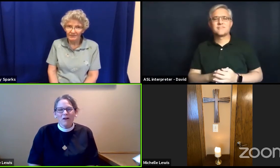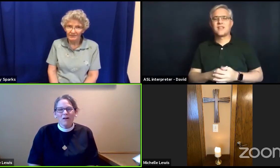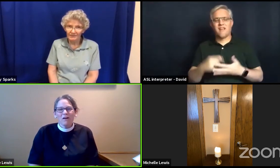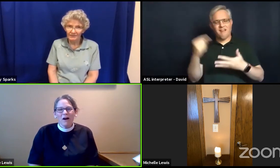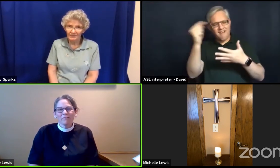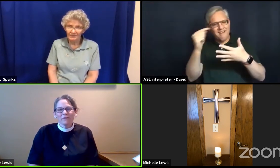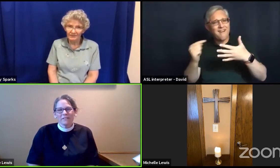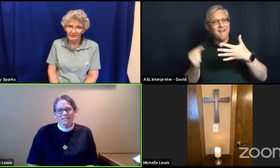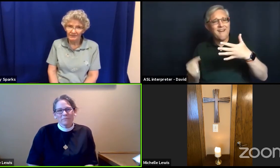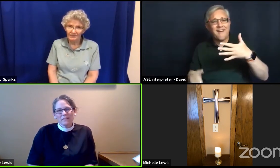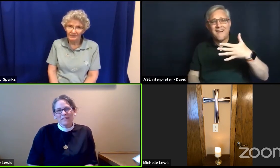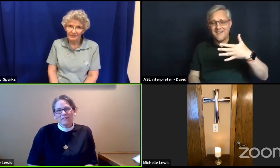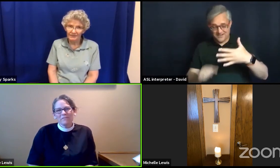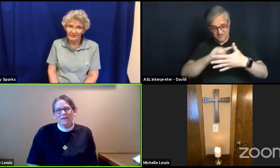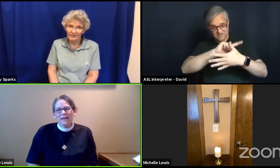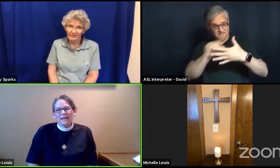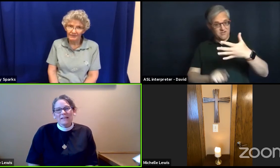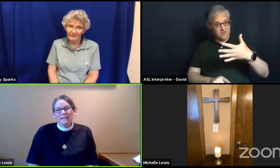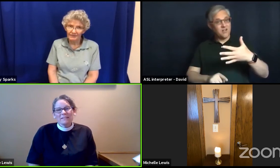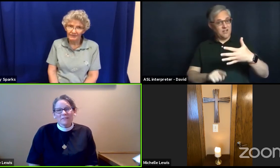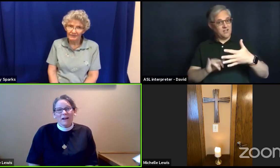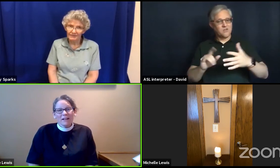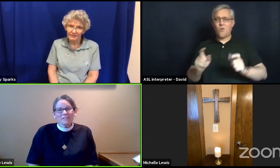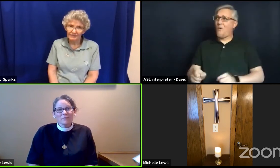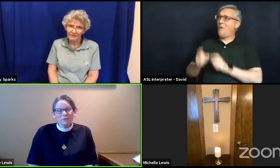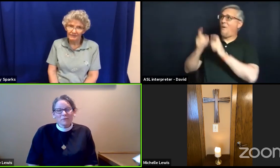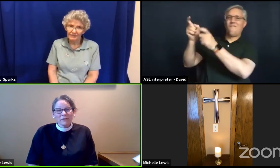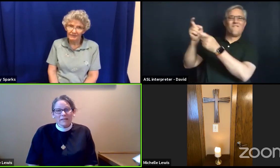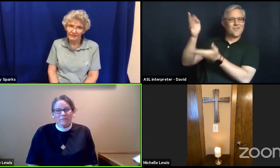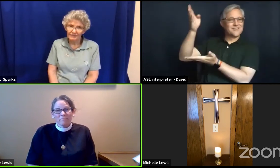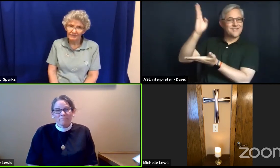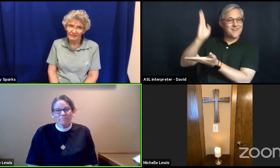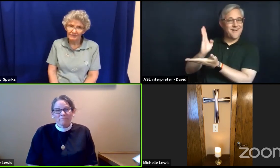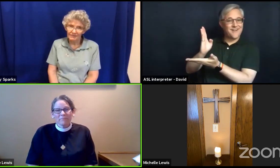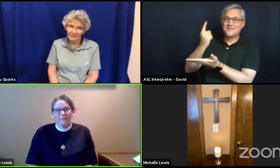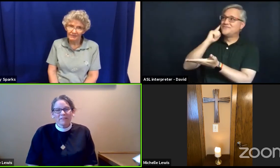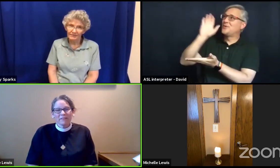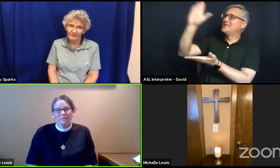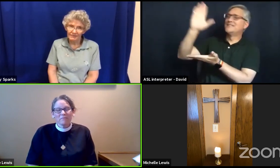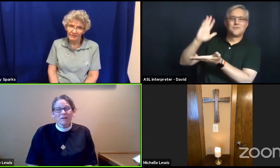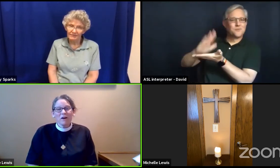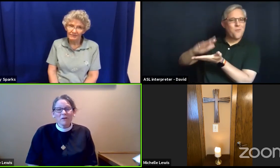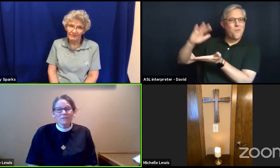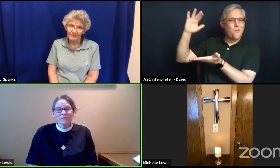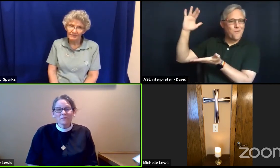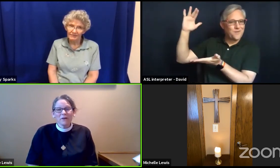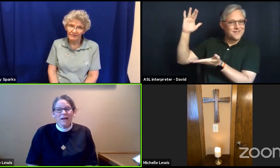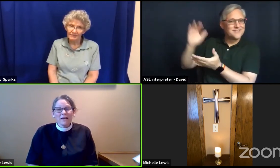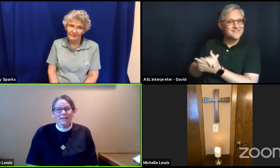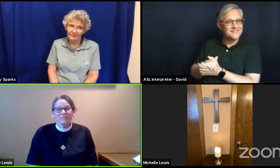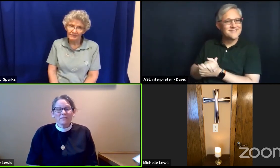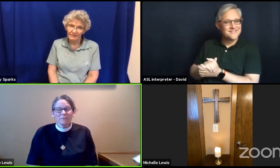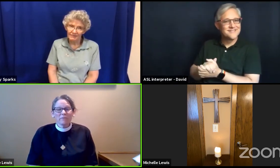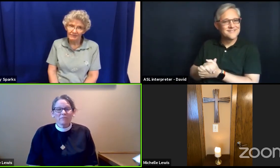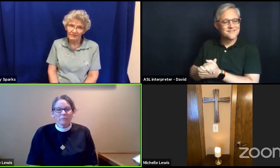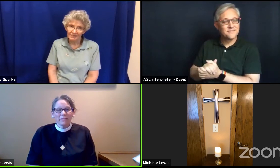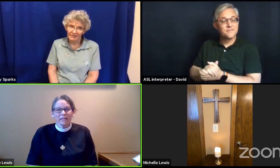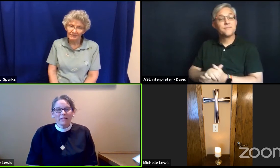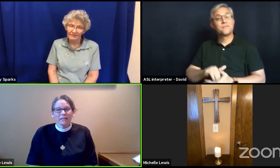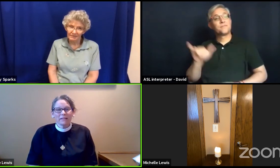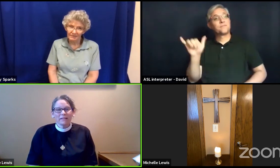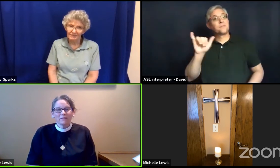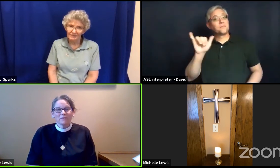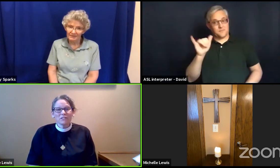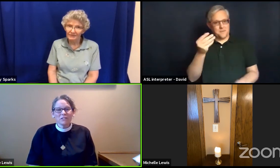are all offerings that we give to God's glory. We also give some of our